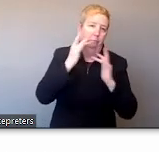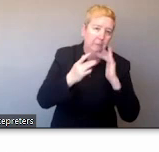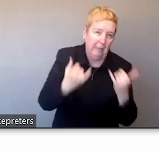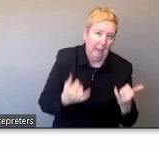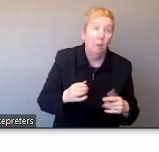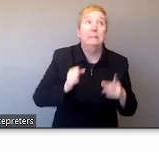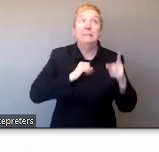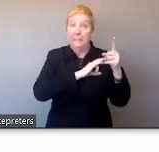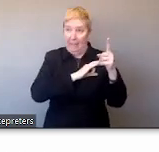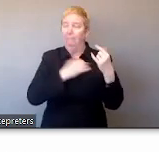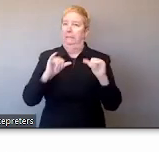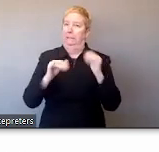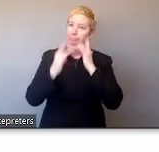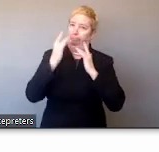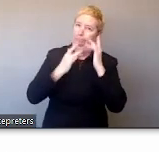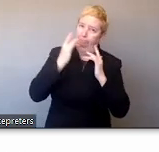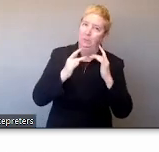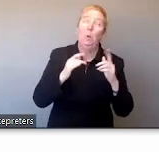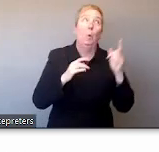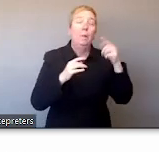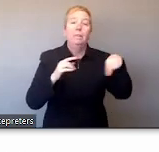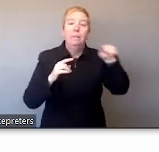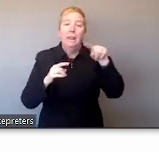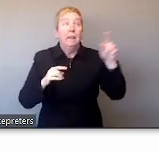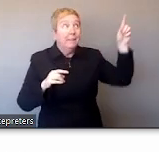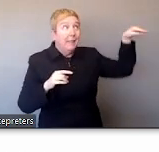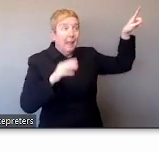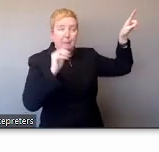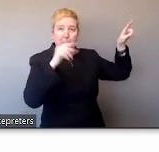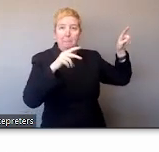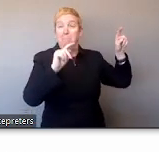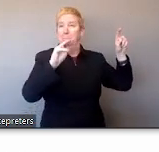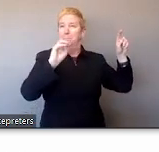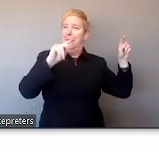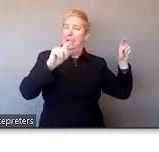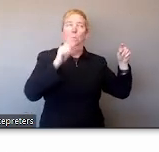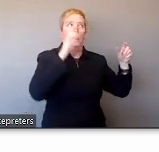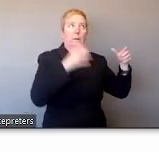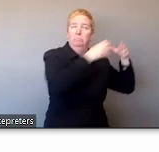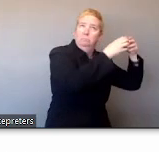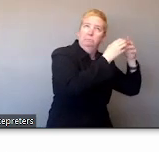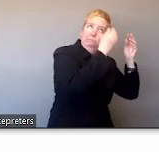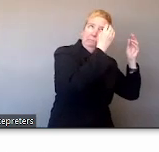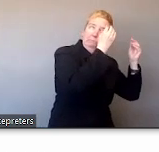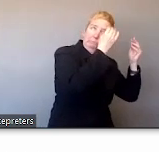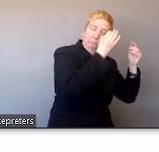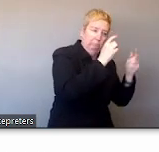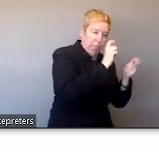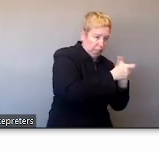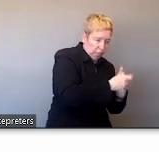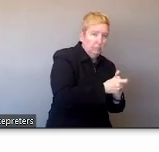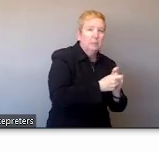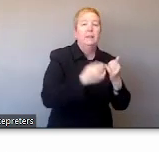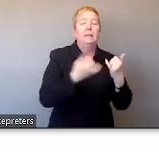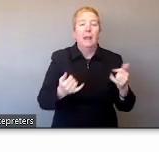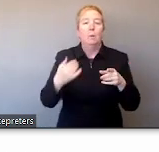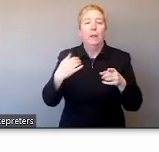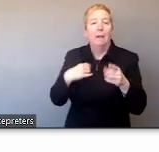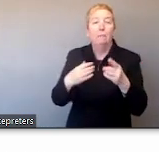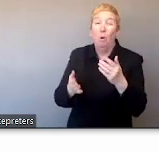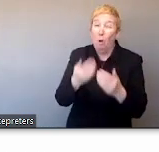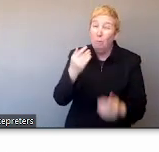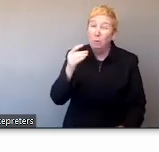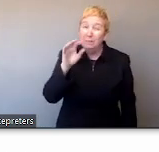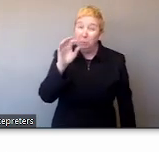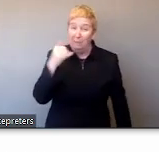and doing that in the interim. As of today, we're doing well with general medical beds up to 99, almost into triple digits.